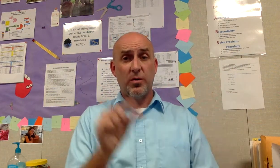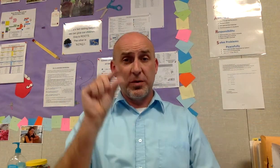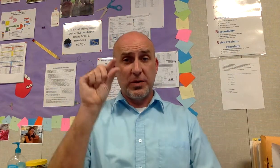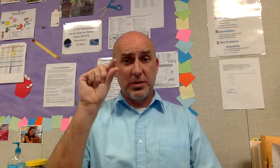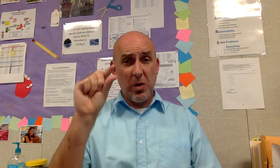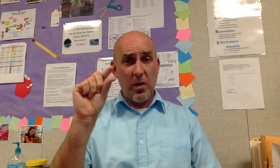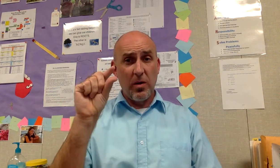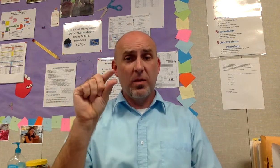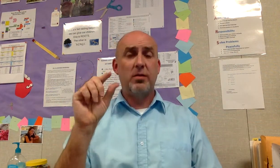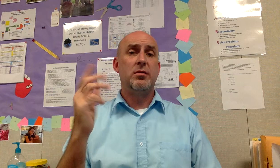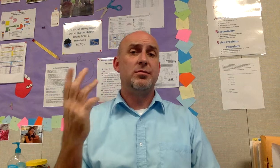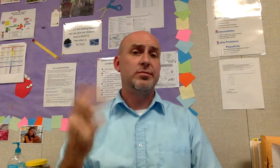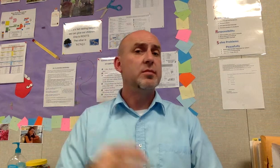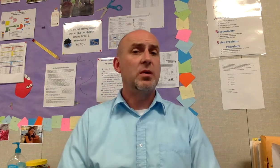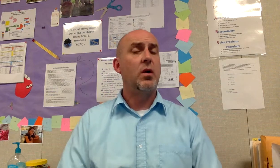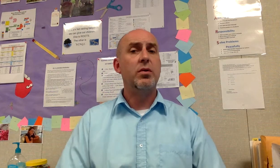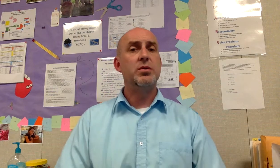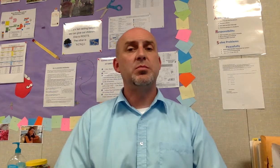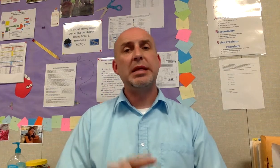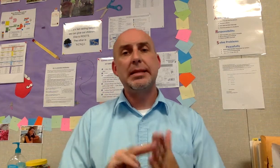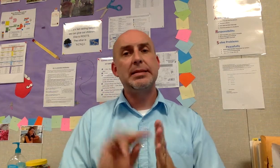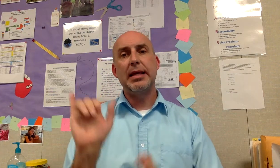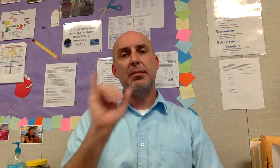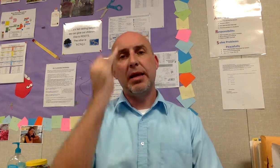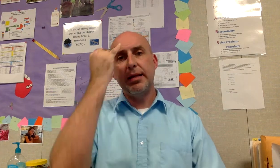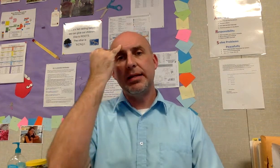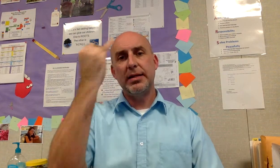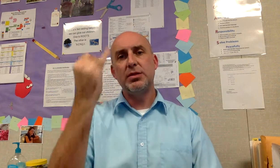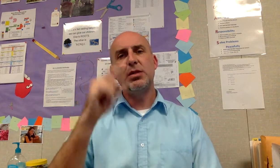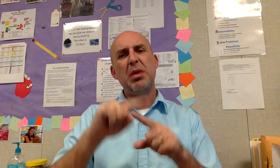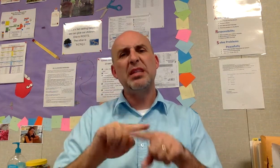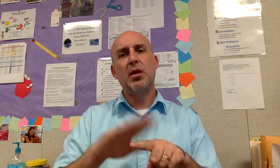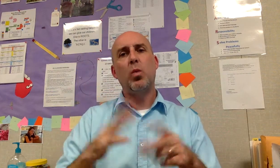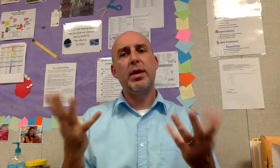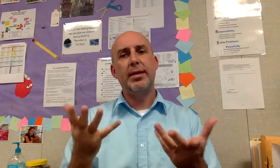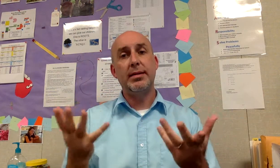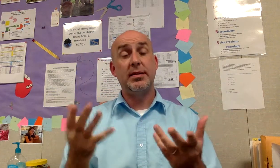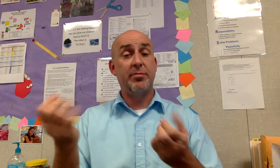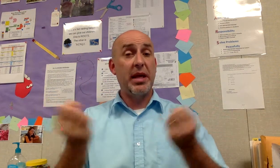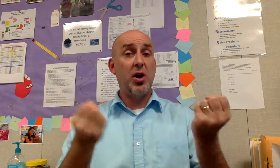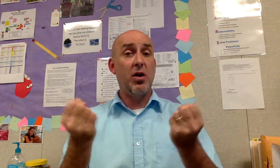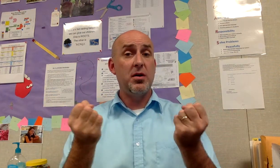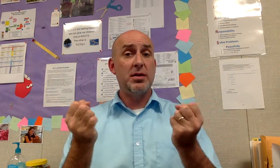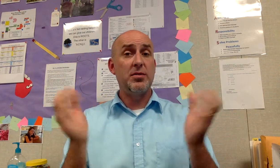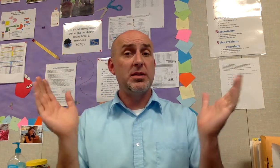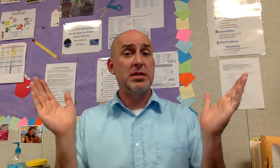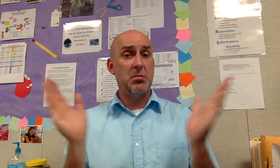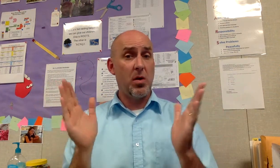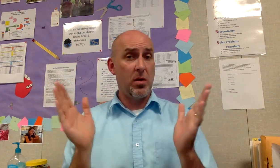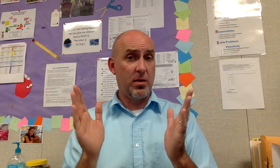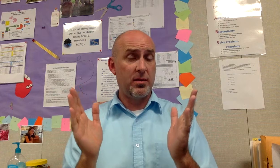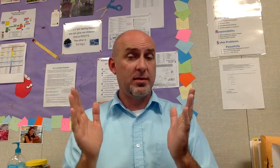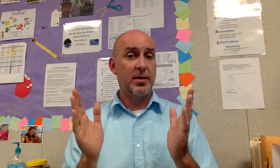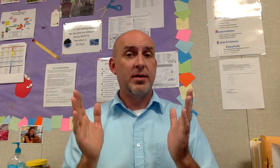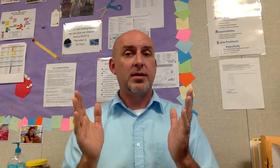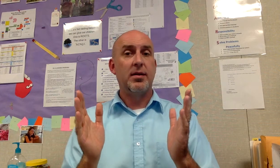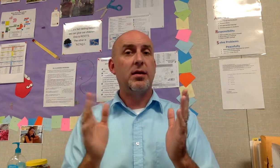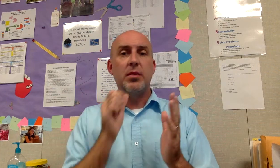very small, or all those mean the same idea. It just depends on what it is. If my car is very small, I'm not